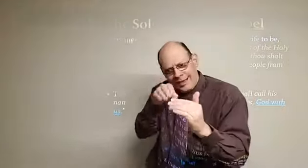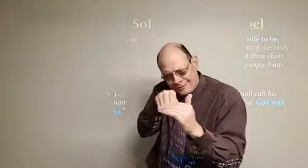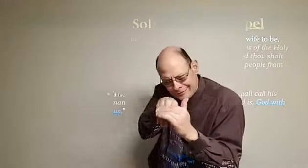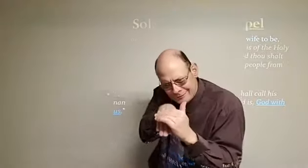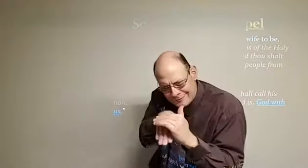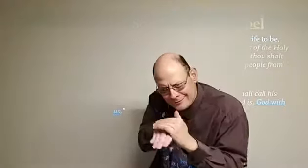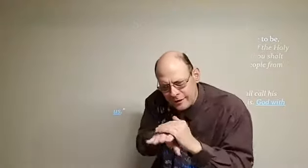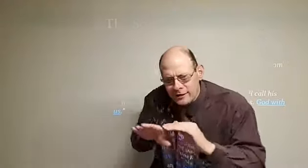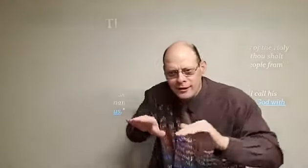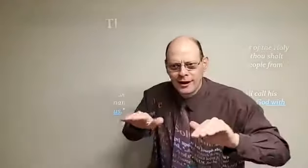move along